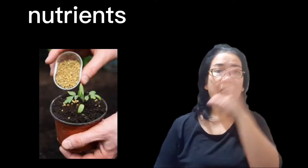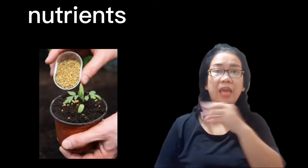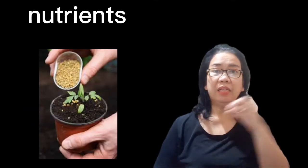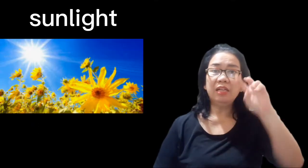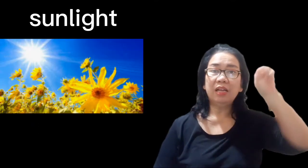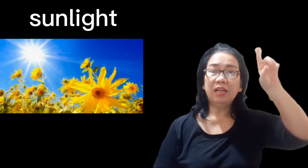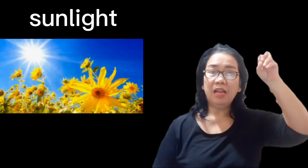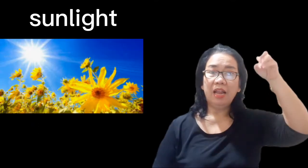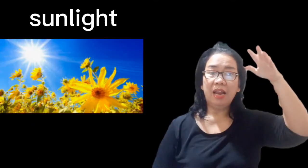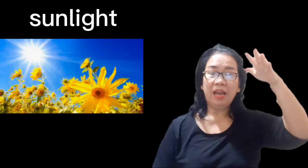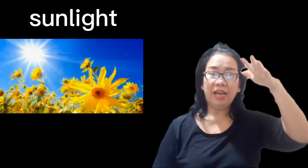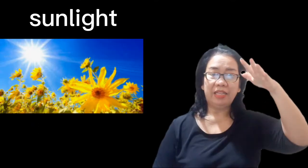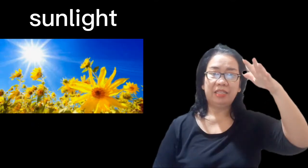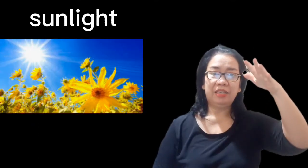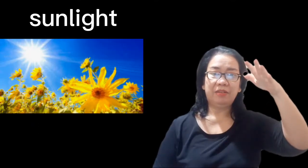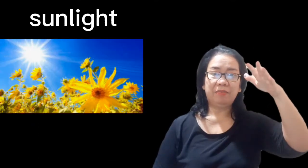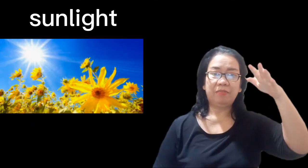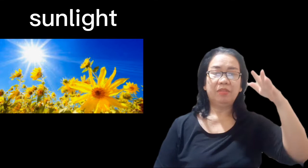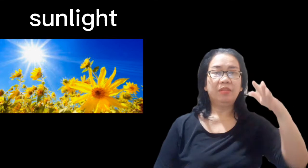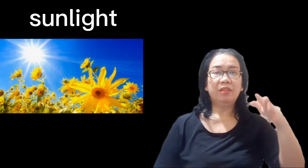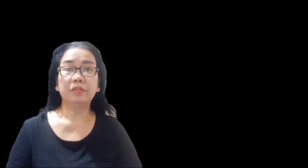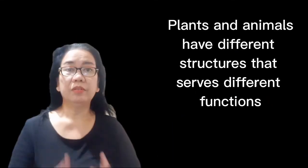nutrients, and light.